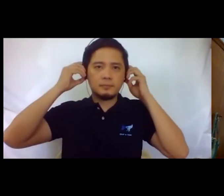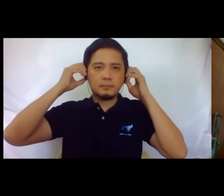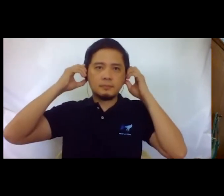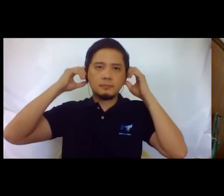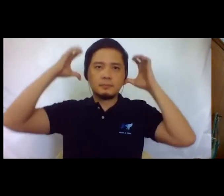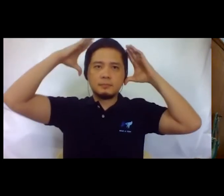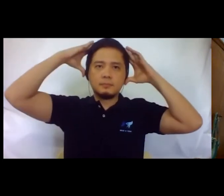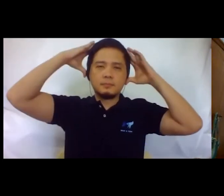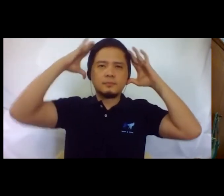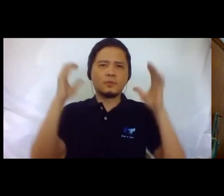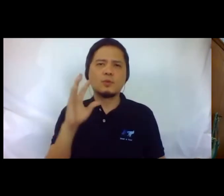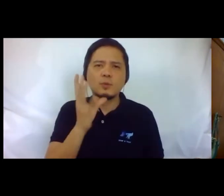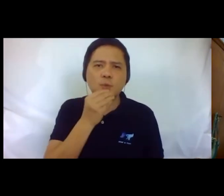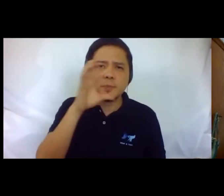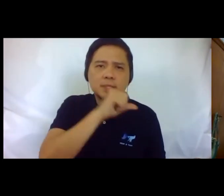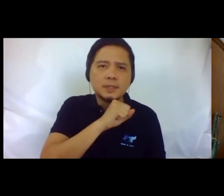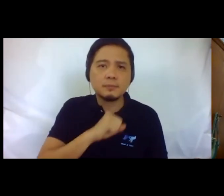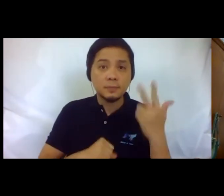So we're missing about three, right?